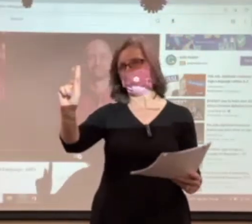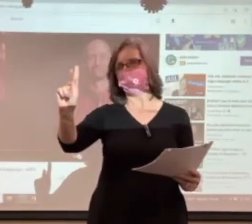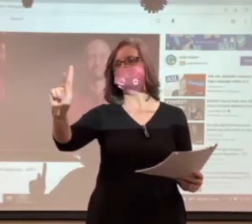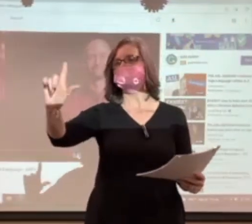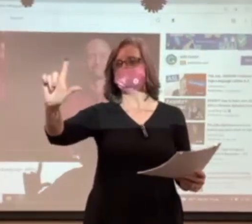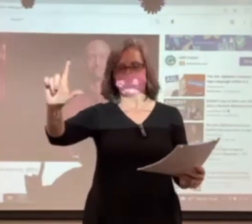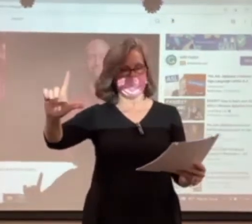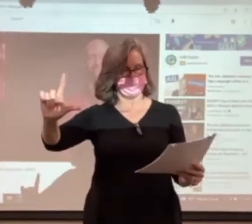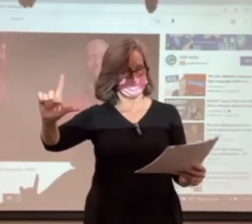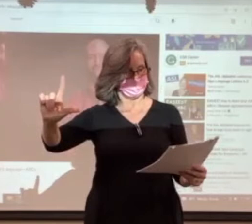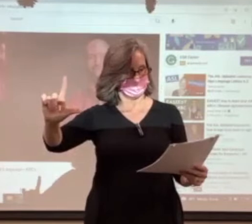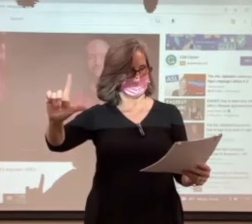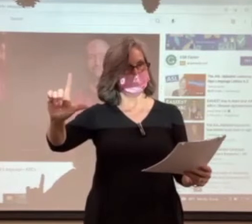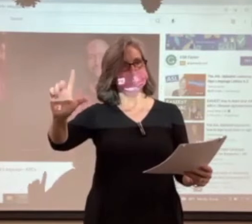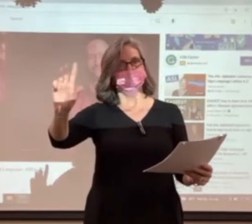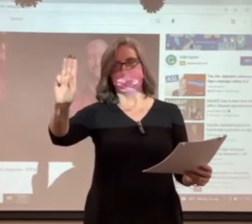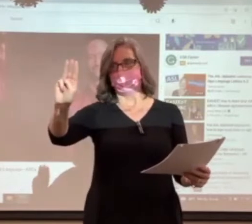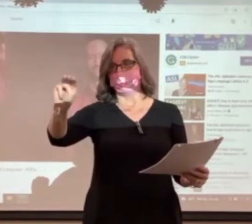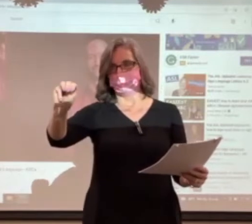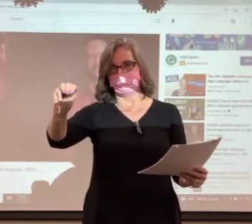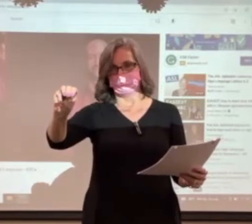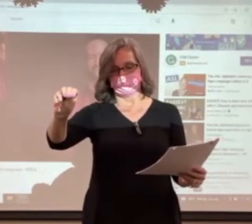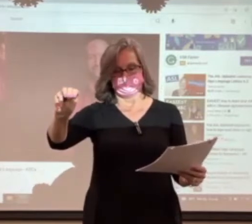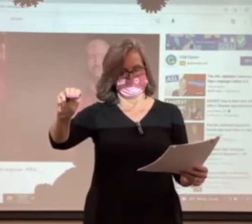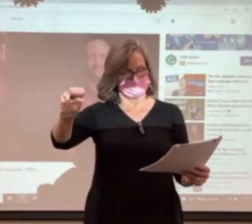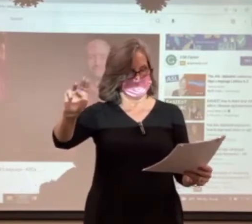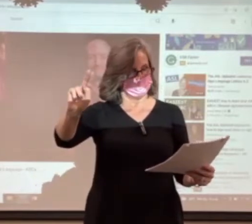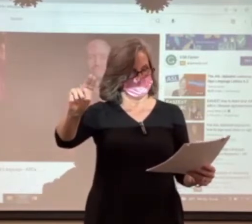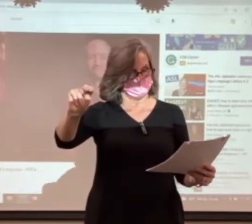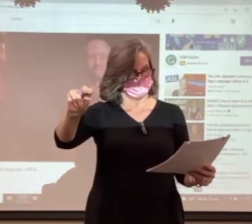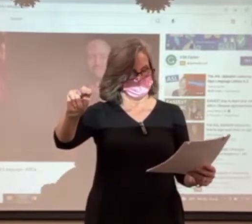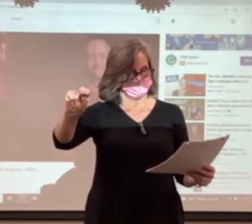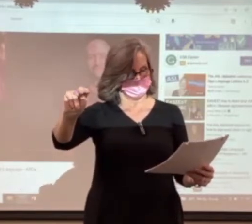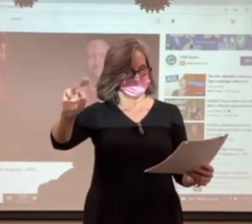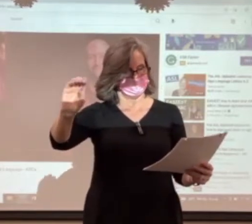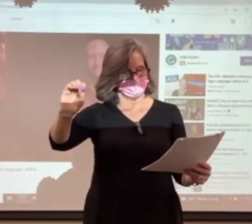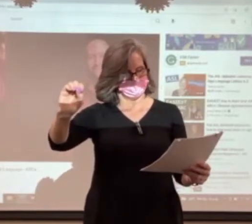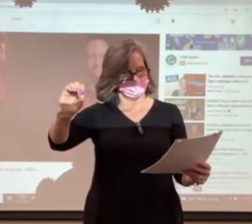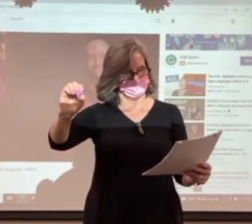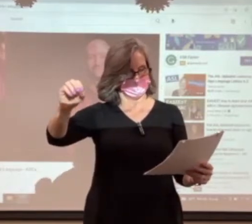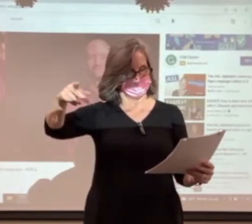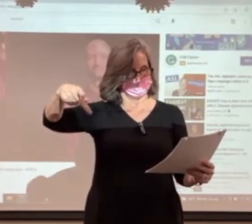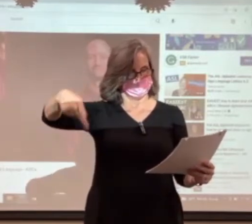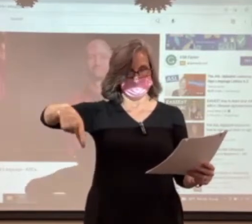K, L, M, N, O,